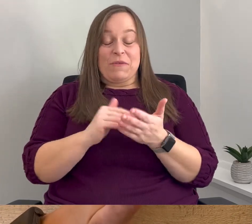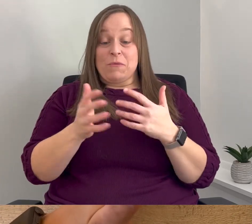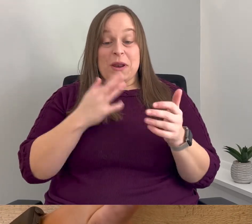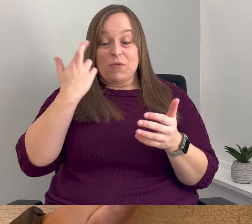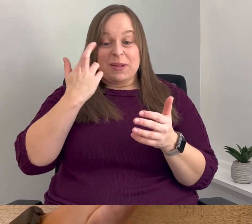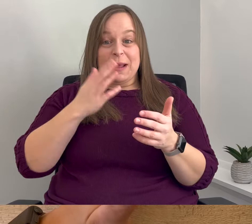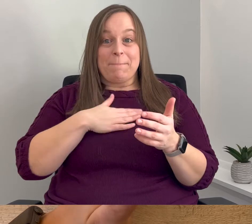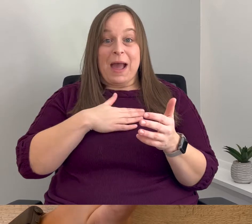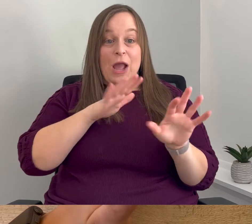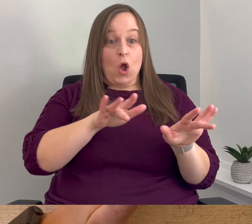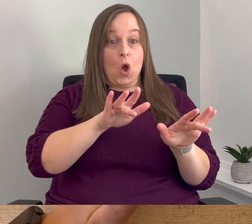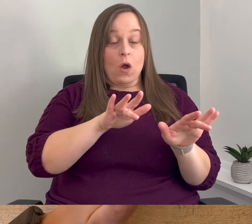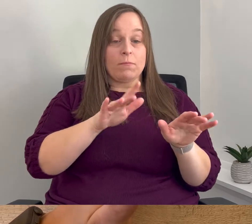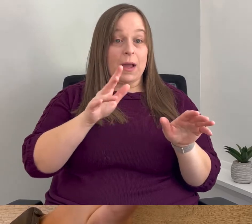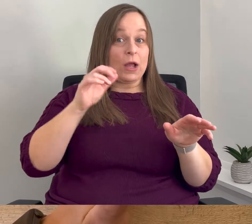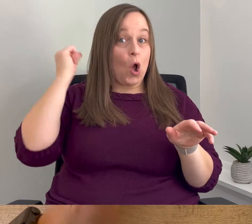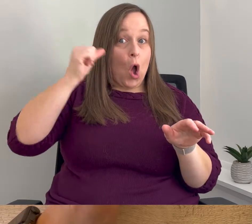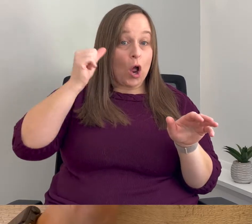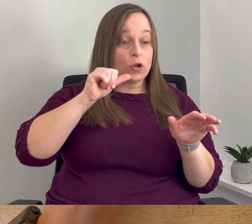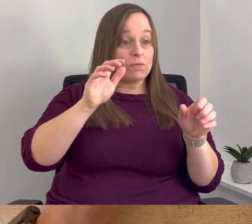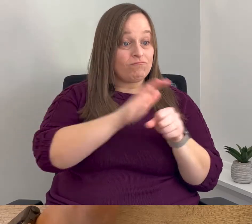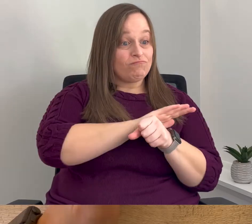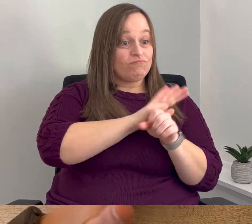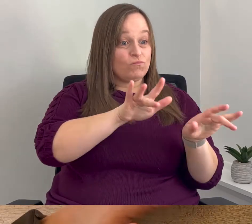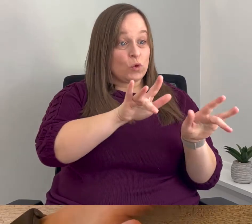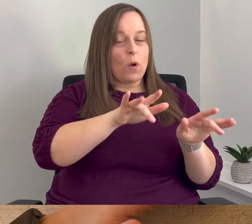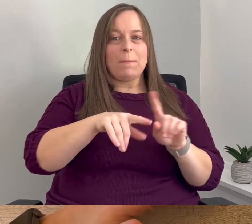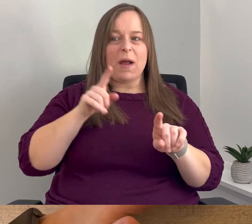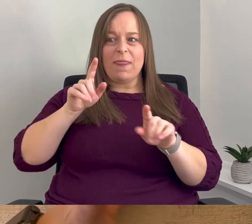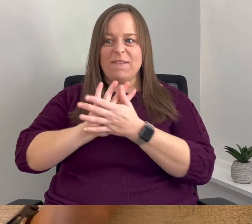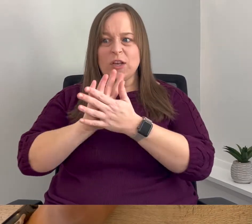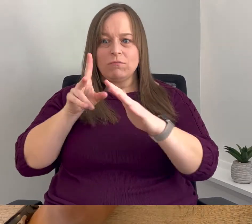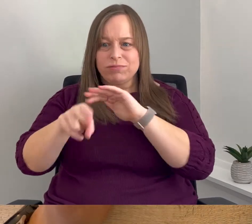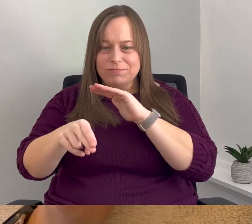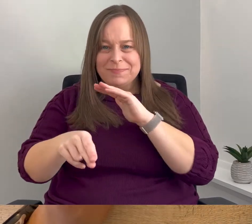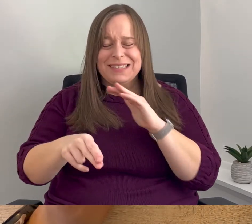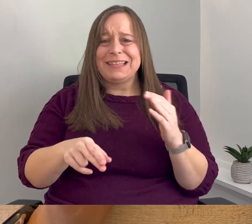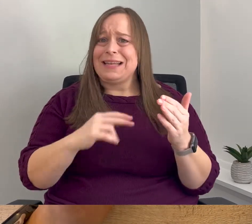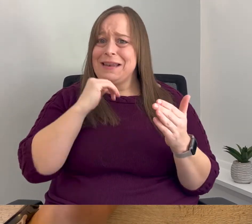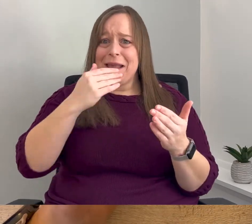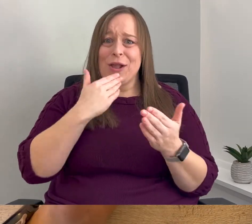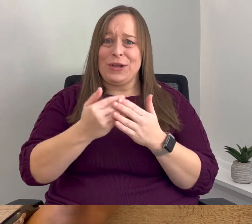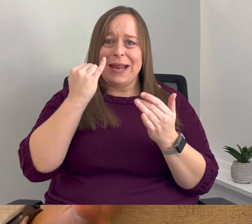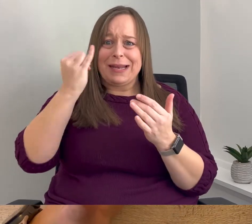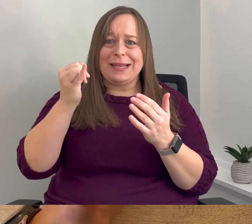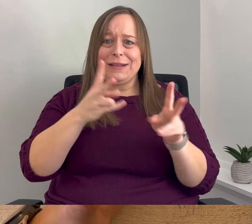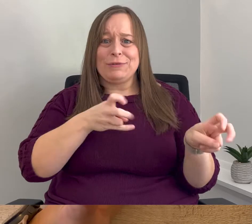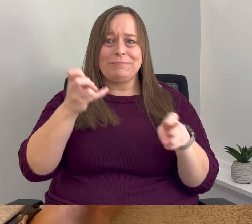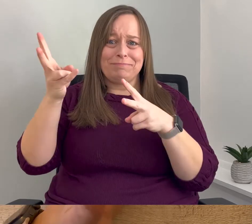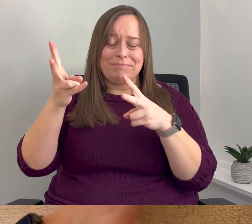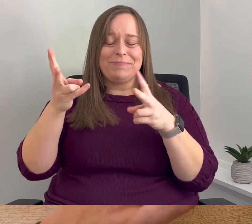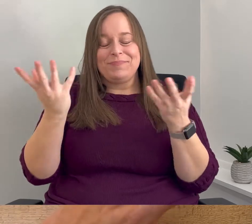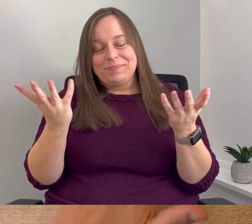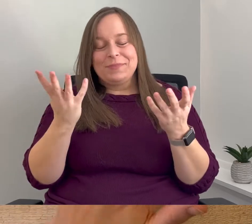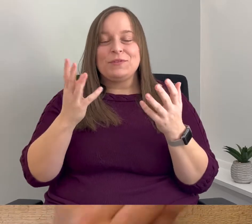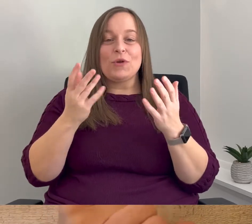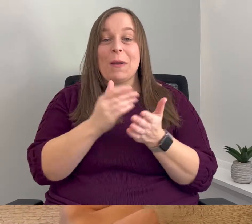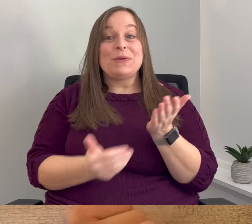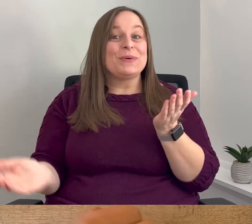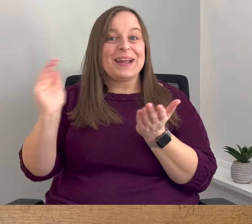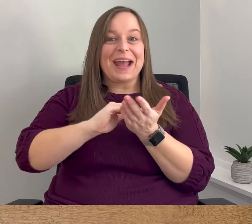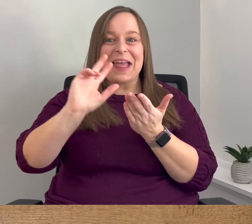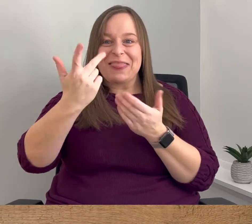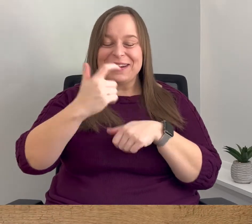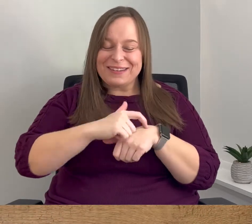and for whatever reason, my audio finished completely, but the video cut off. And so I didn't think that was a good thing to